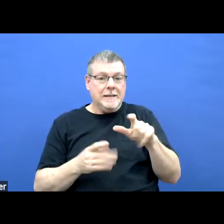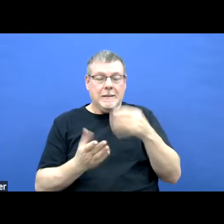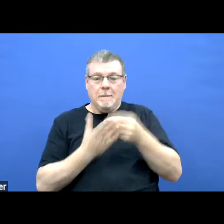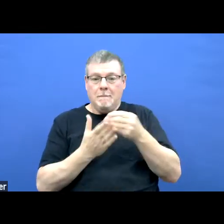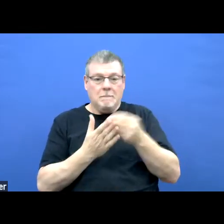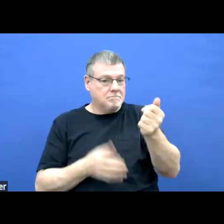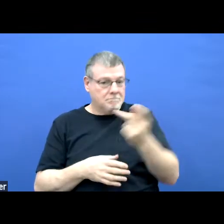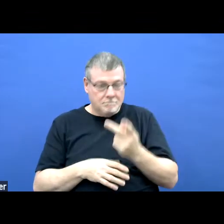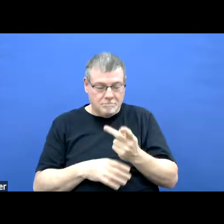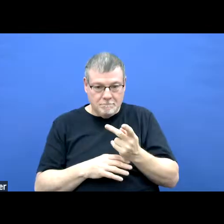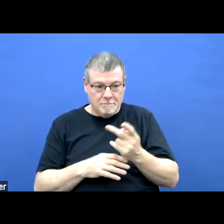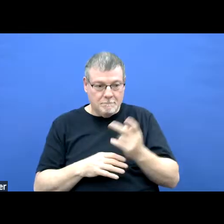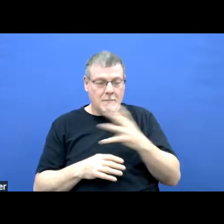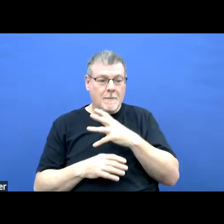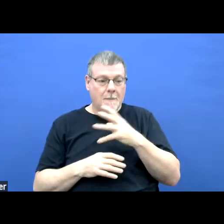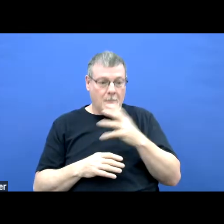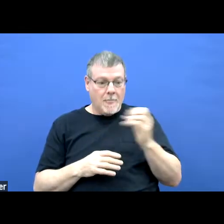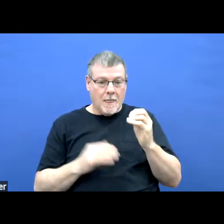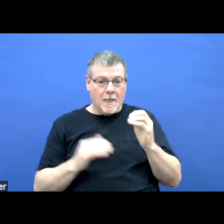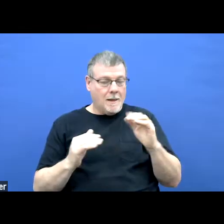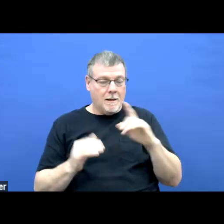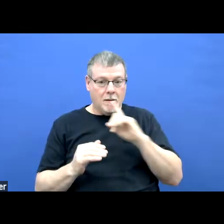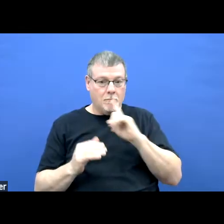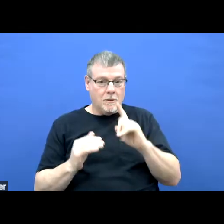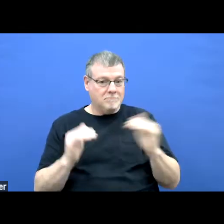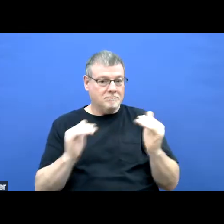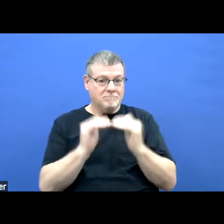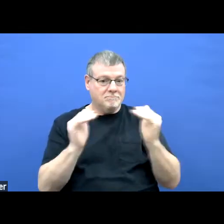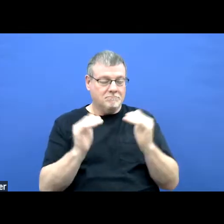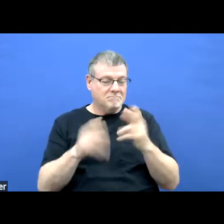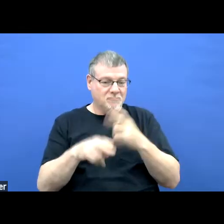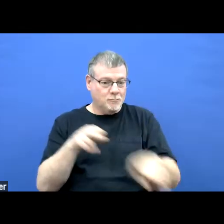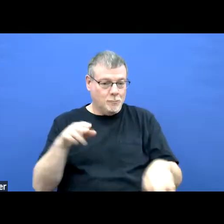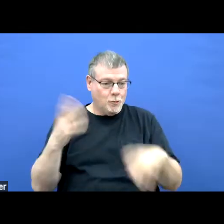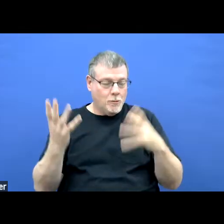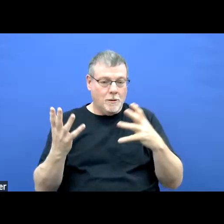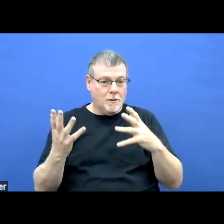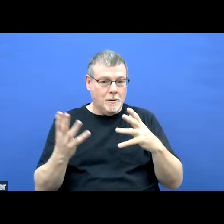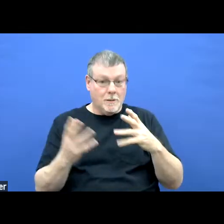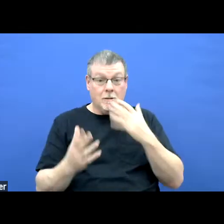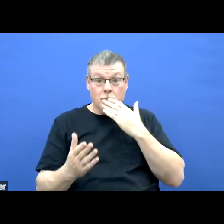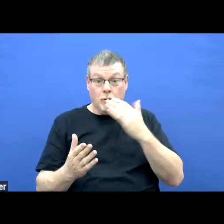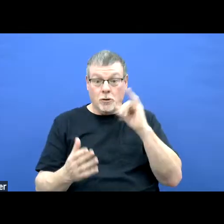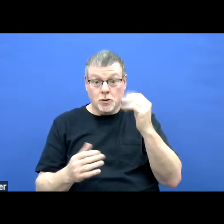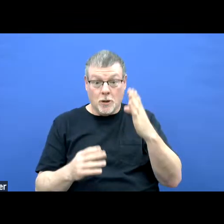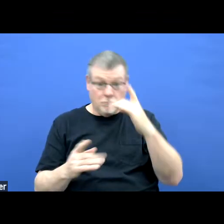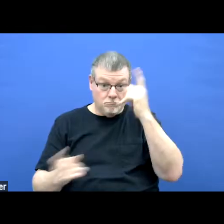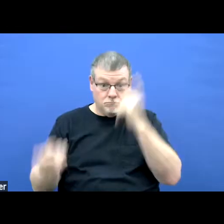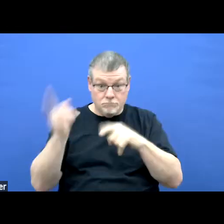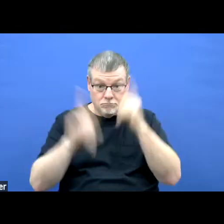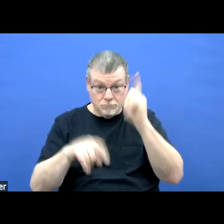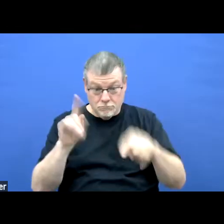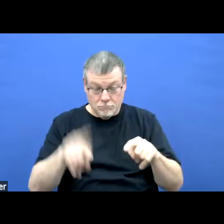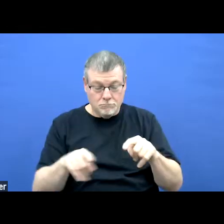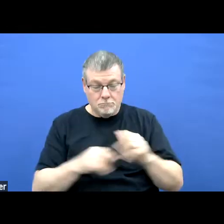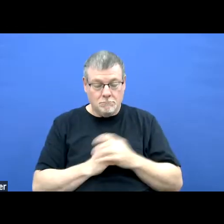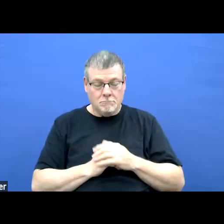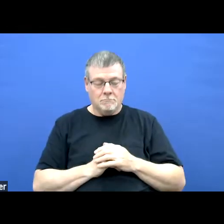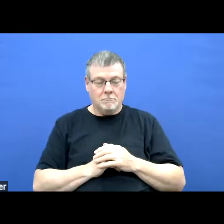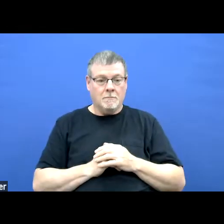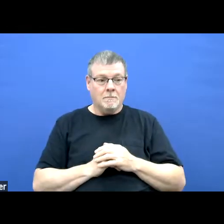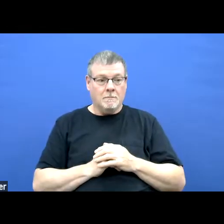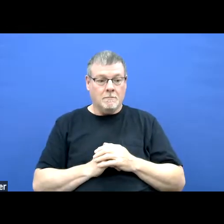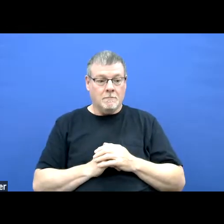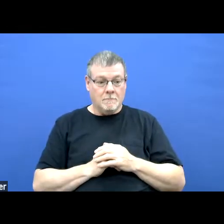refunds, and it's actually a short duration. So this was a very good job of getting it to settlement